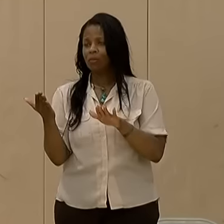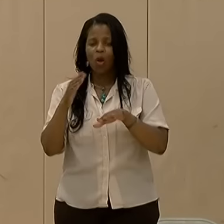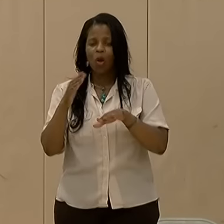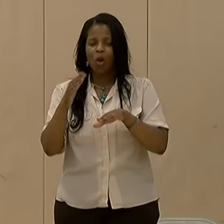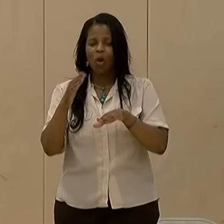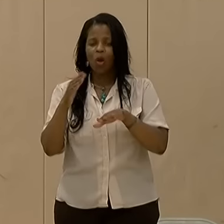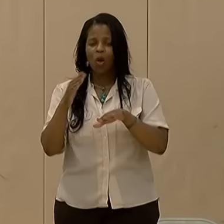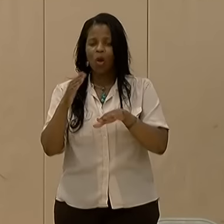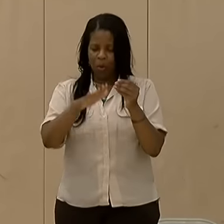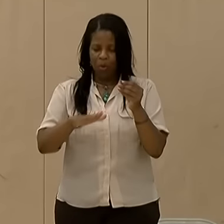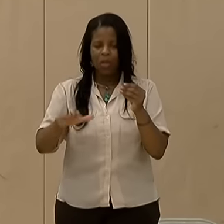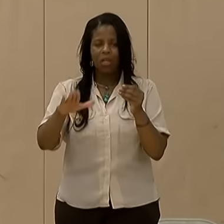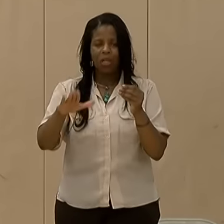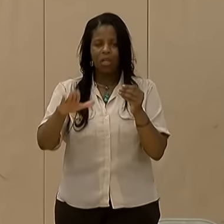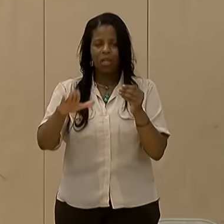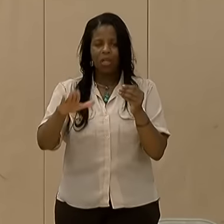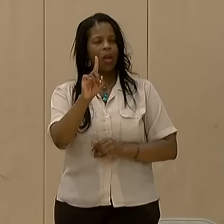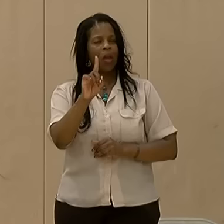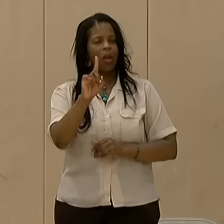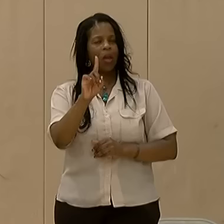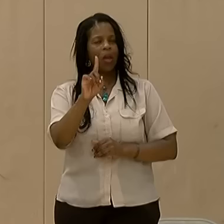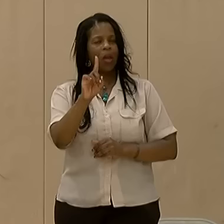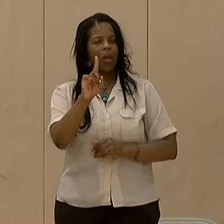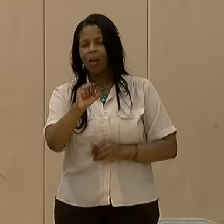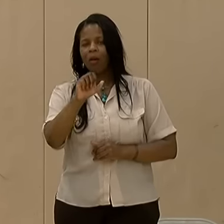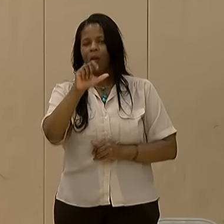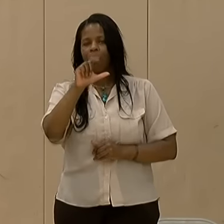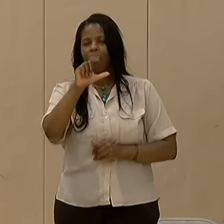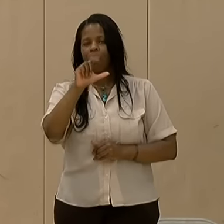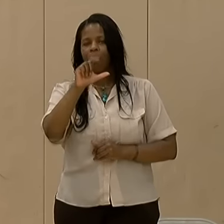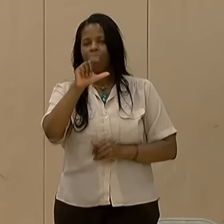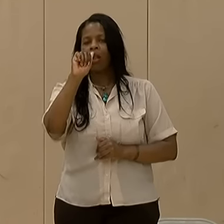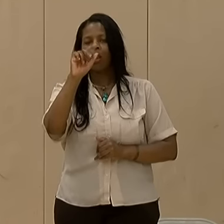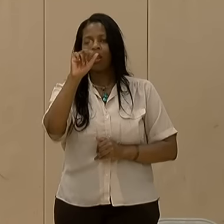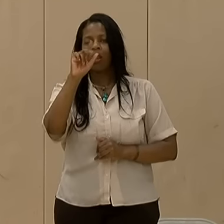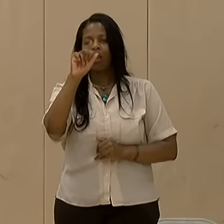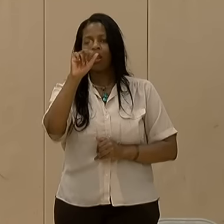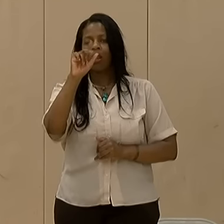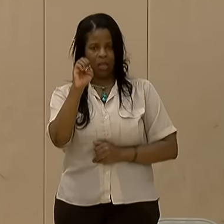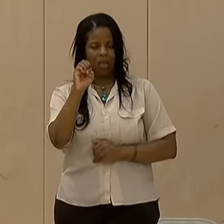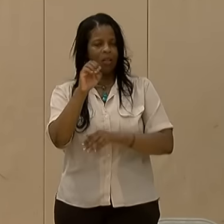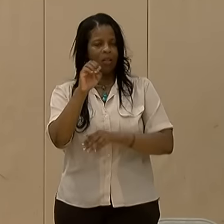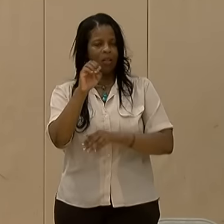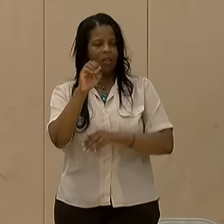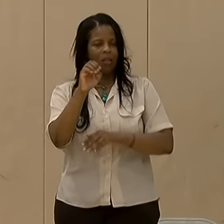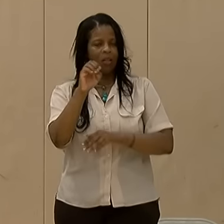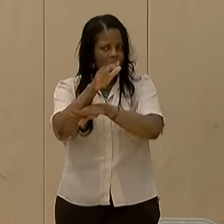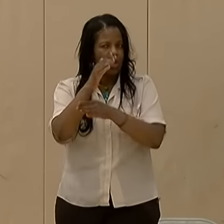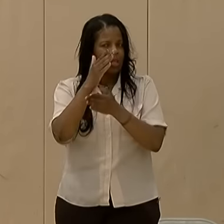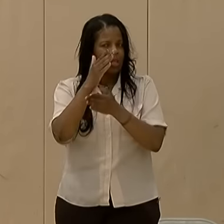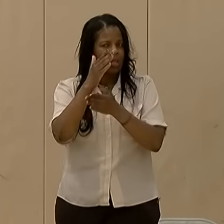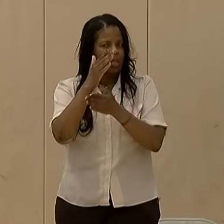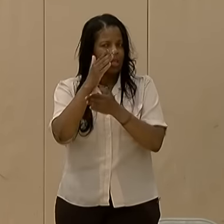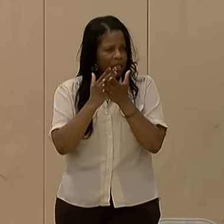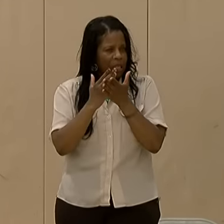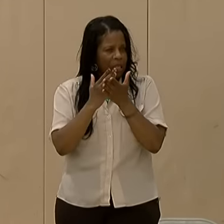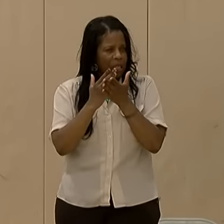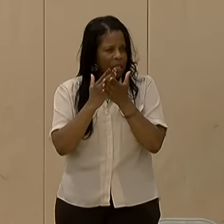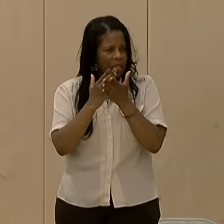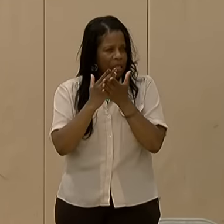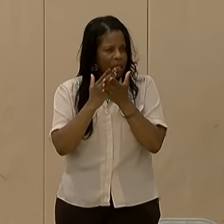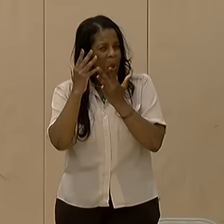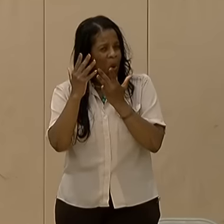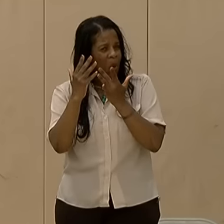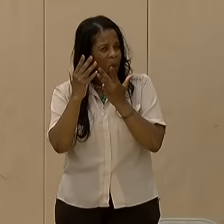in South Lake. This afternoon, there were some burned remains found at